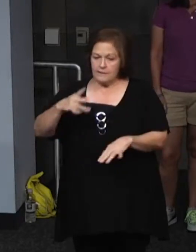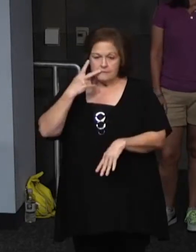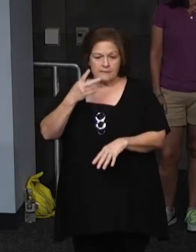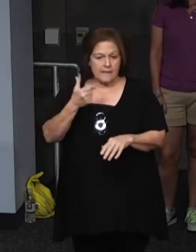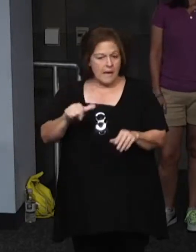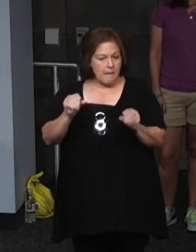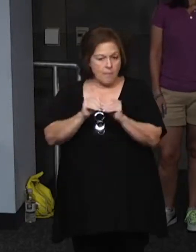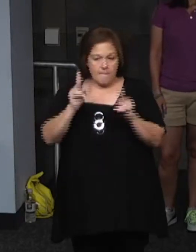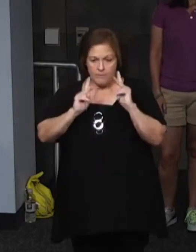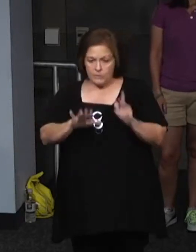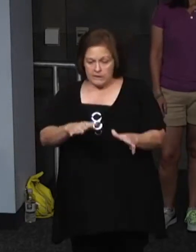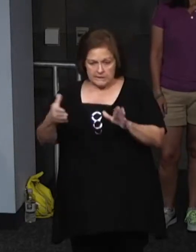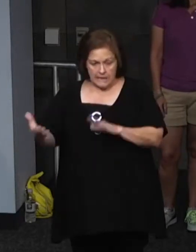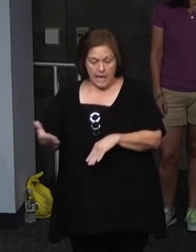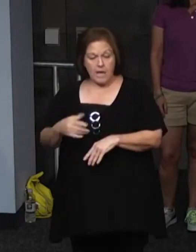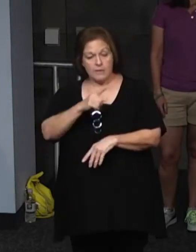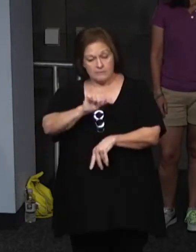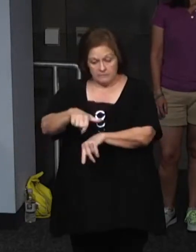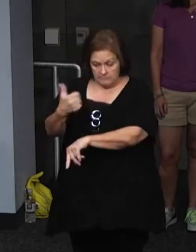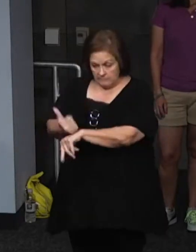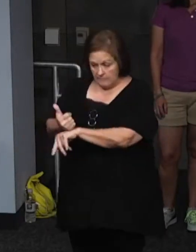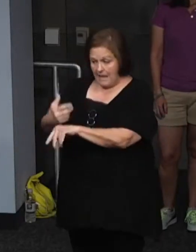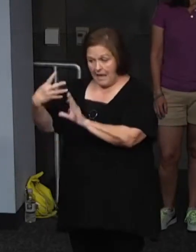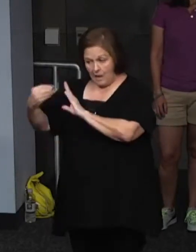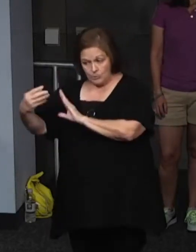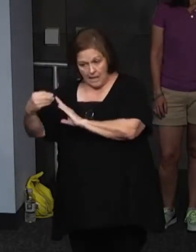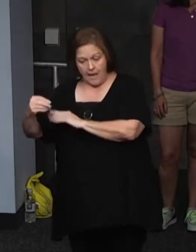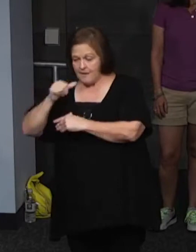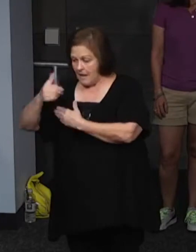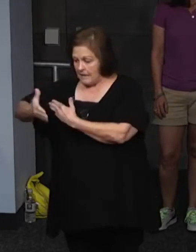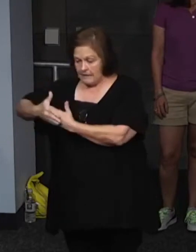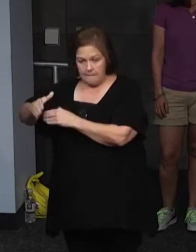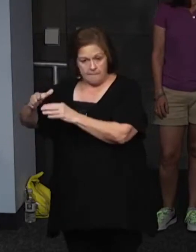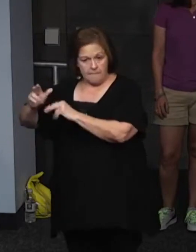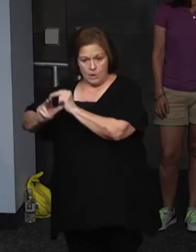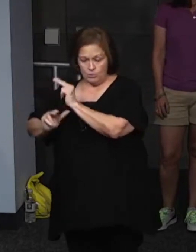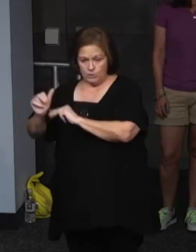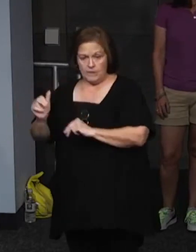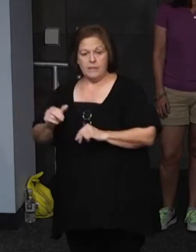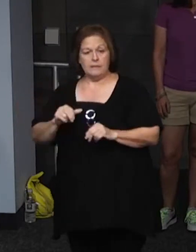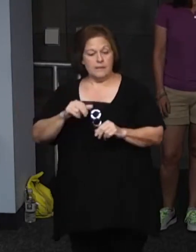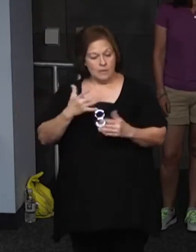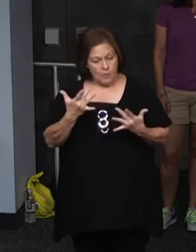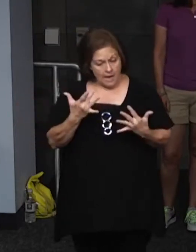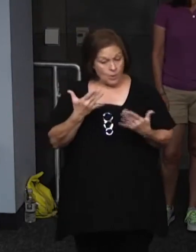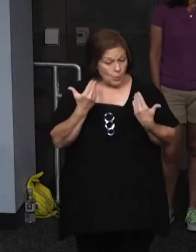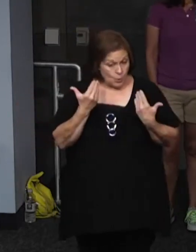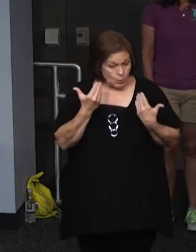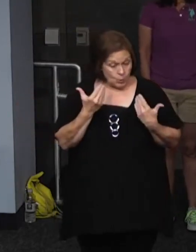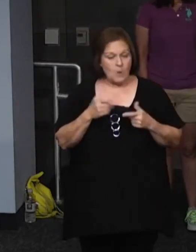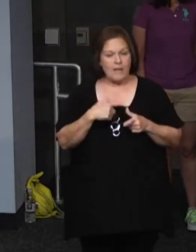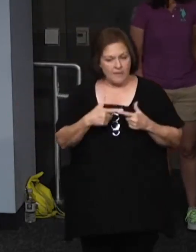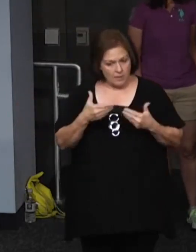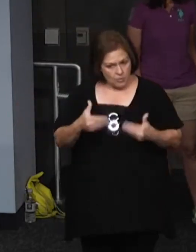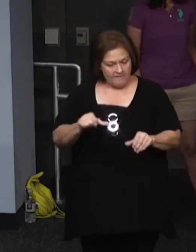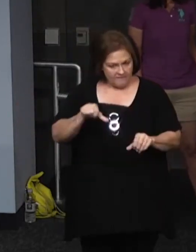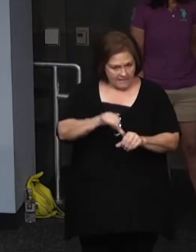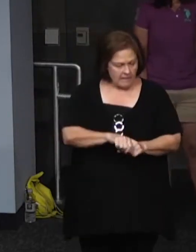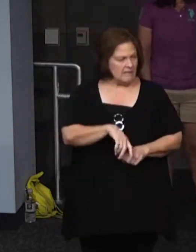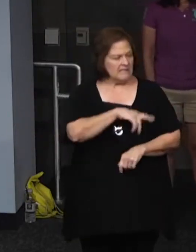issue. Position your generators outdoors and away from any structures. Let it cool before refueling. And Chief Tibbetts is going to elaborate further on some of